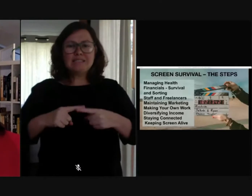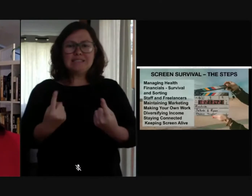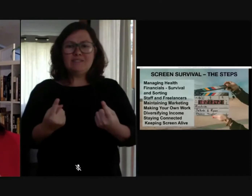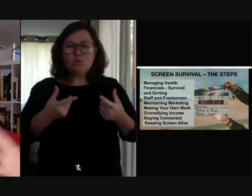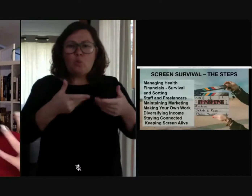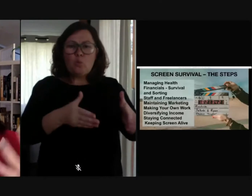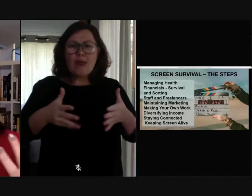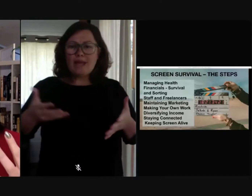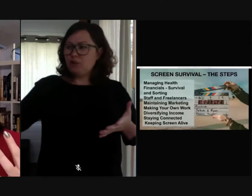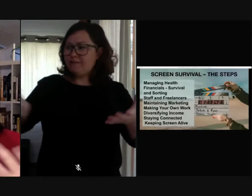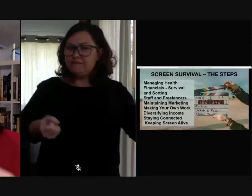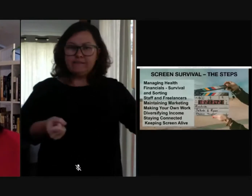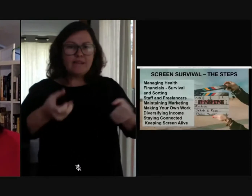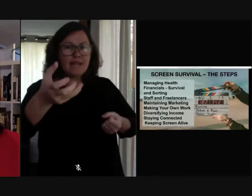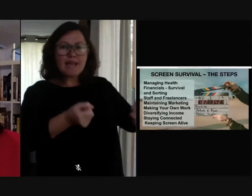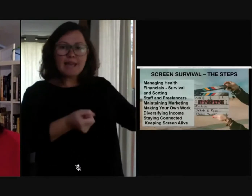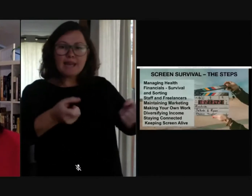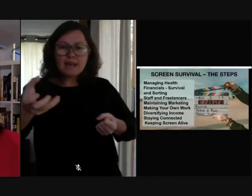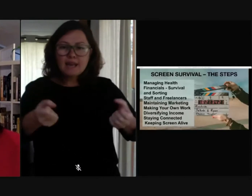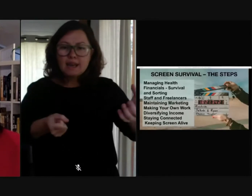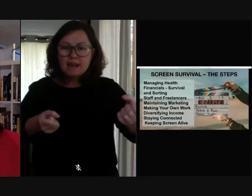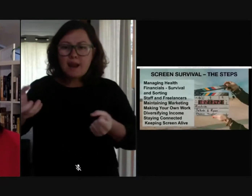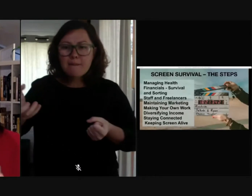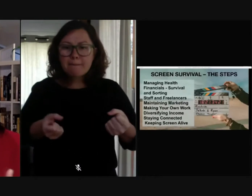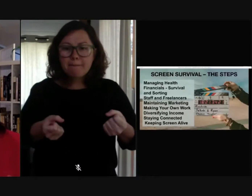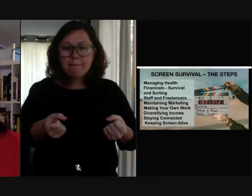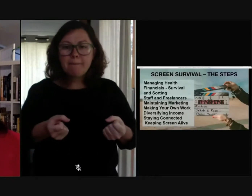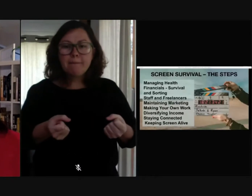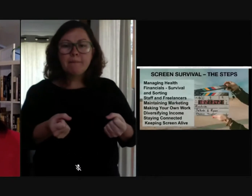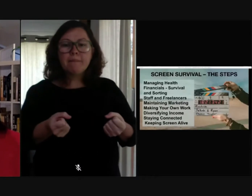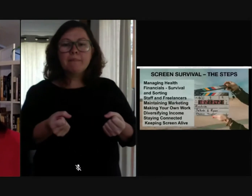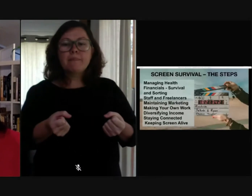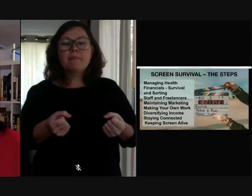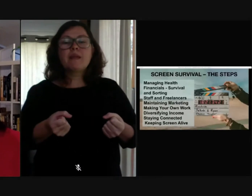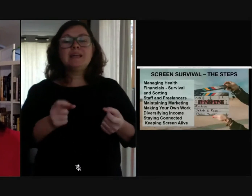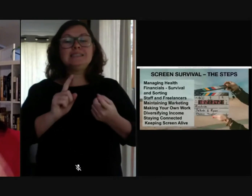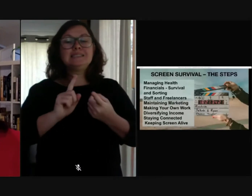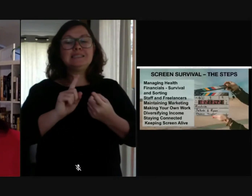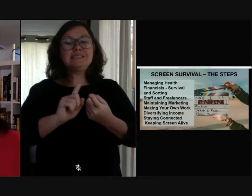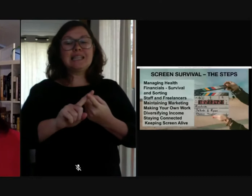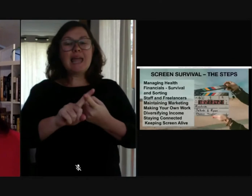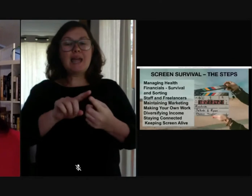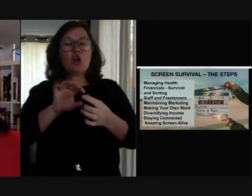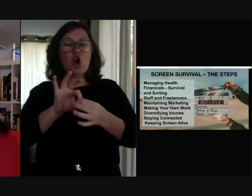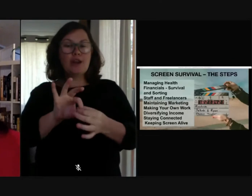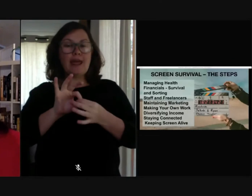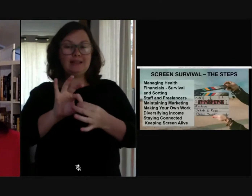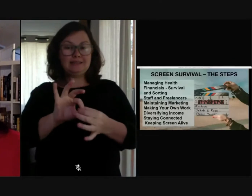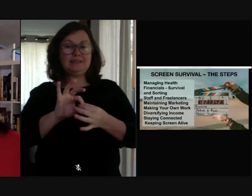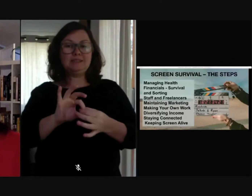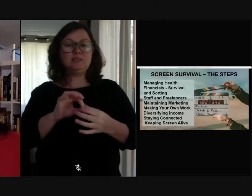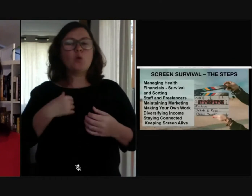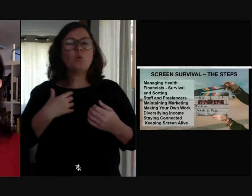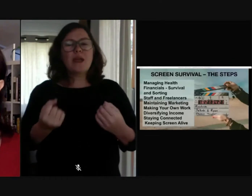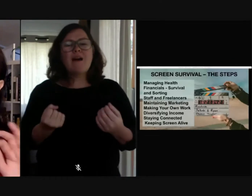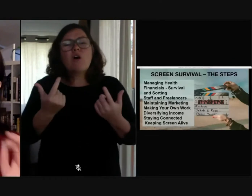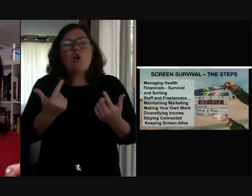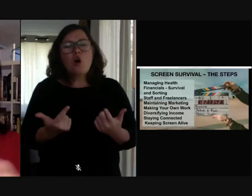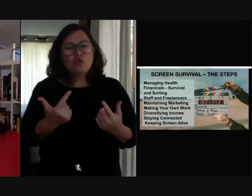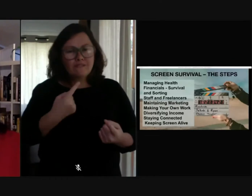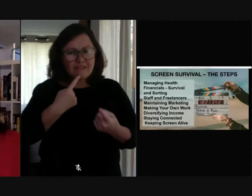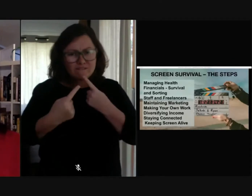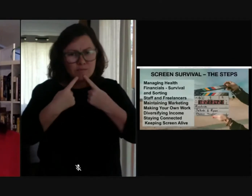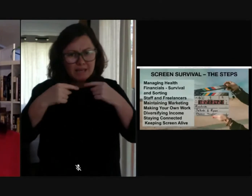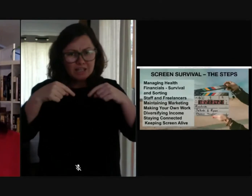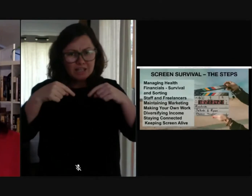stay connected. So like I said earlier, there's an enormous amount of information here. We'll just take our time with it, take some breaks, and